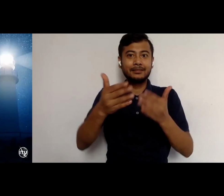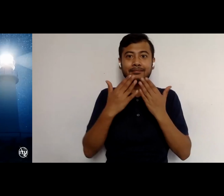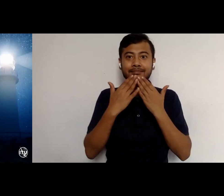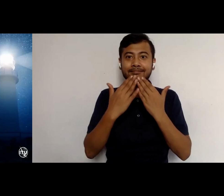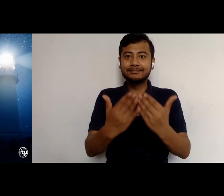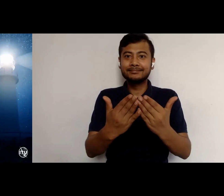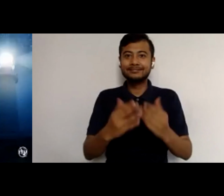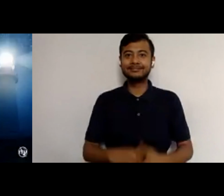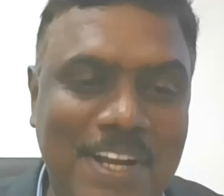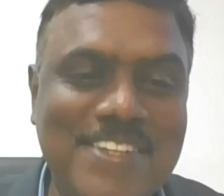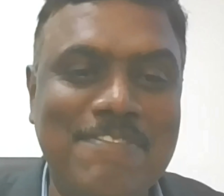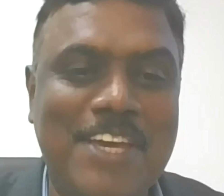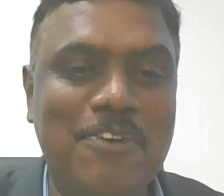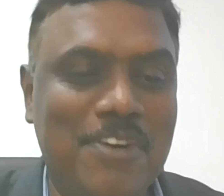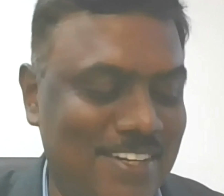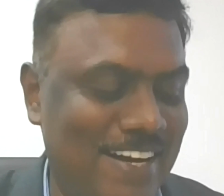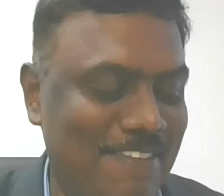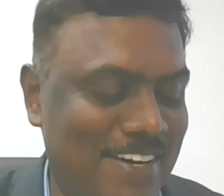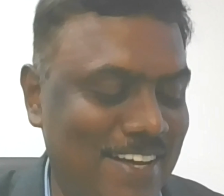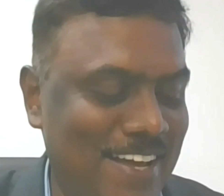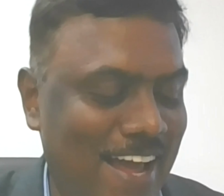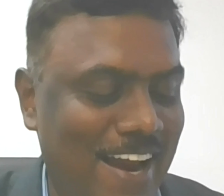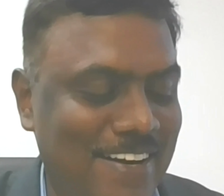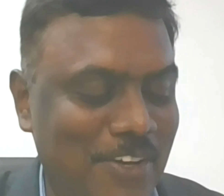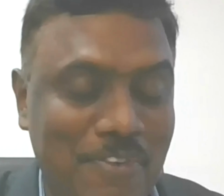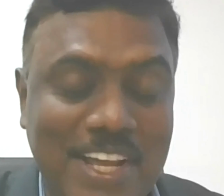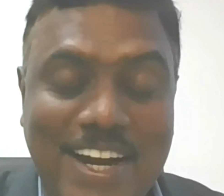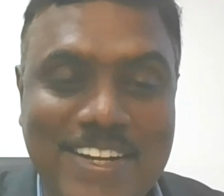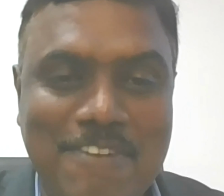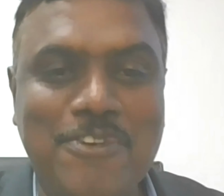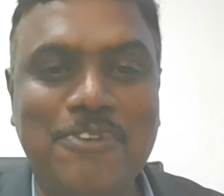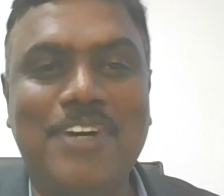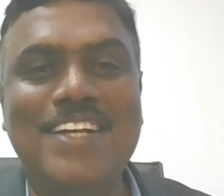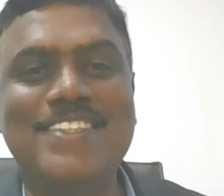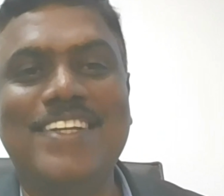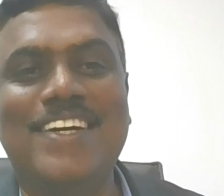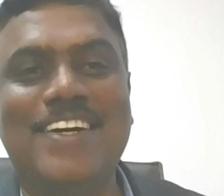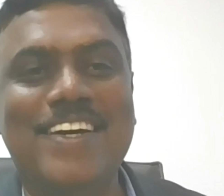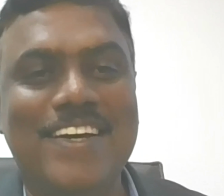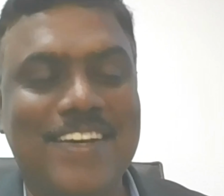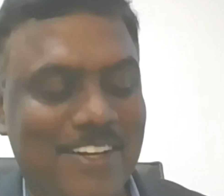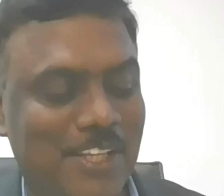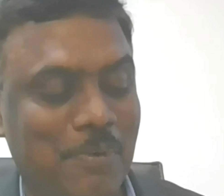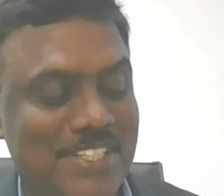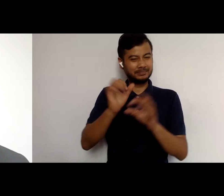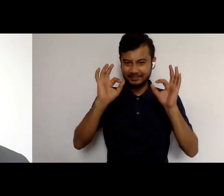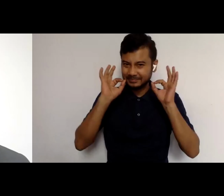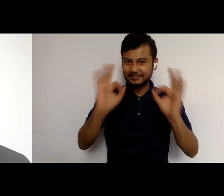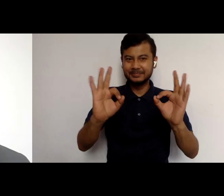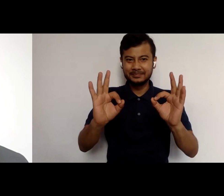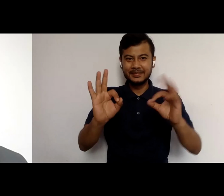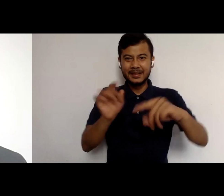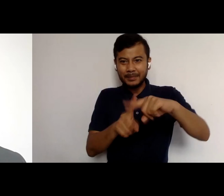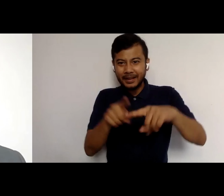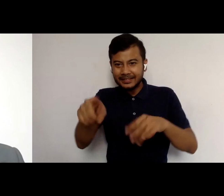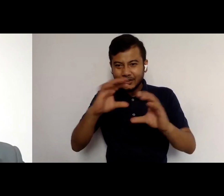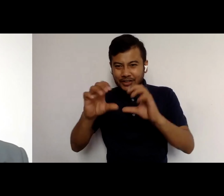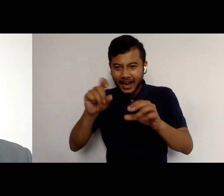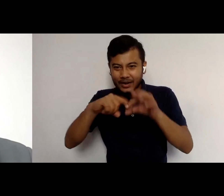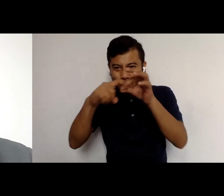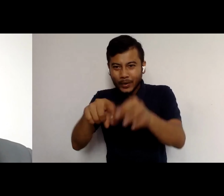Thank you very much, sir. Very comprehensive keynote delivered and you're very kind enough to answer the question as well. I